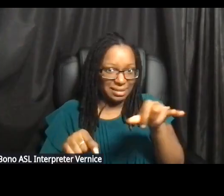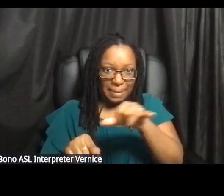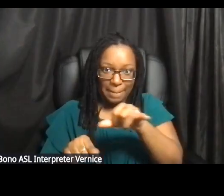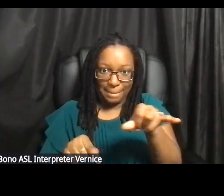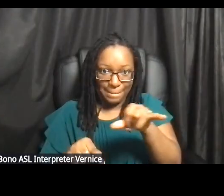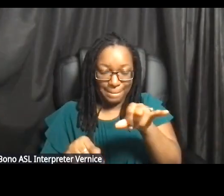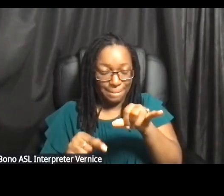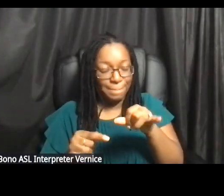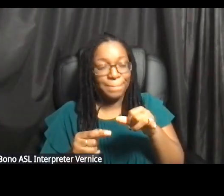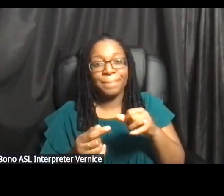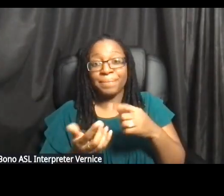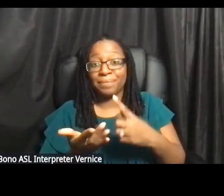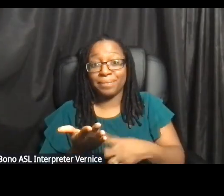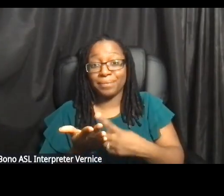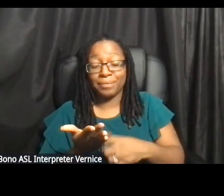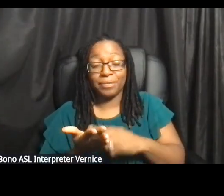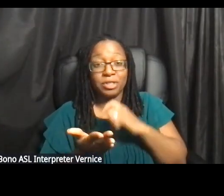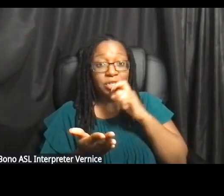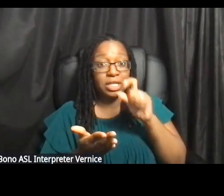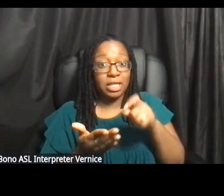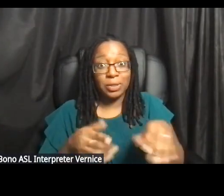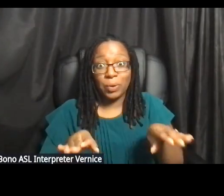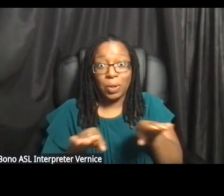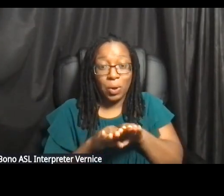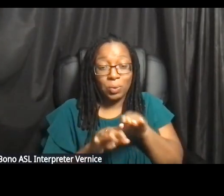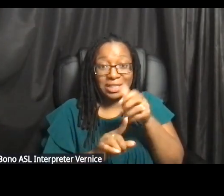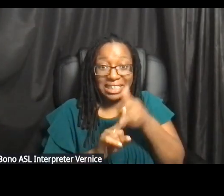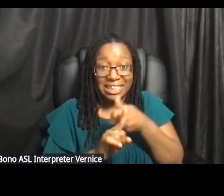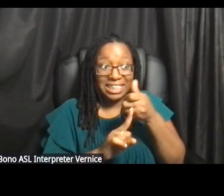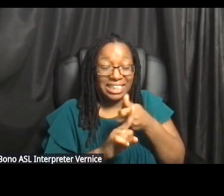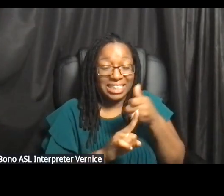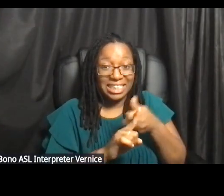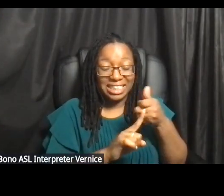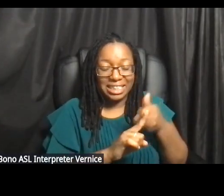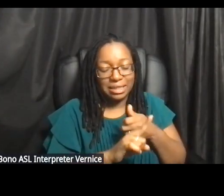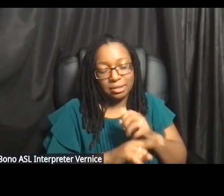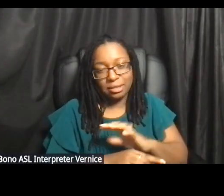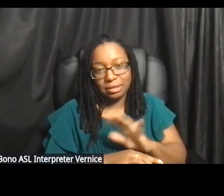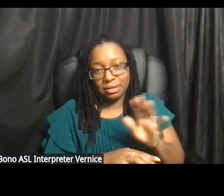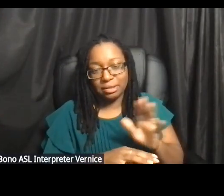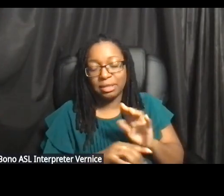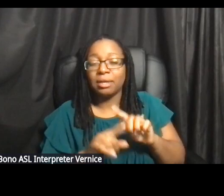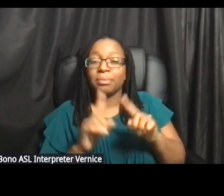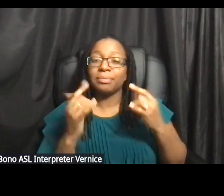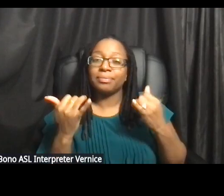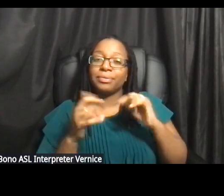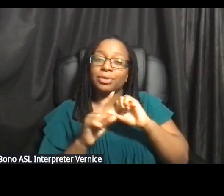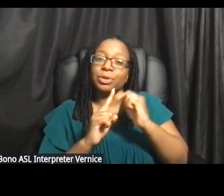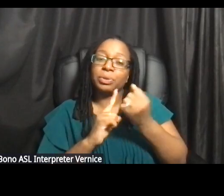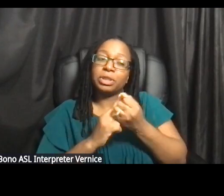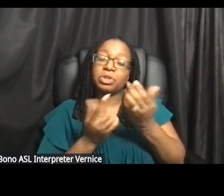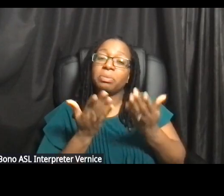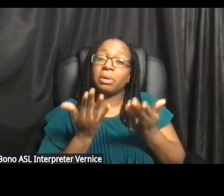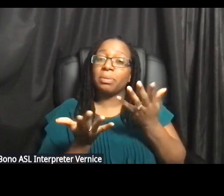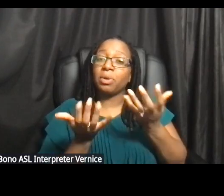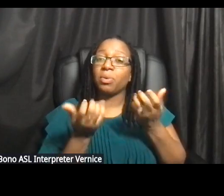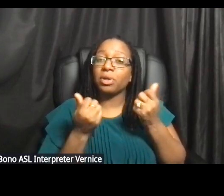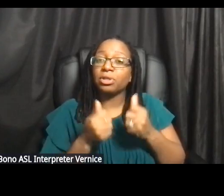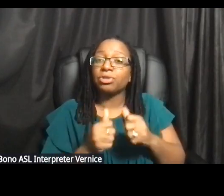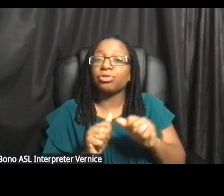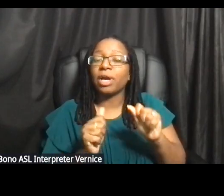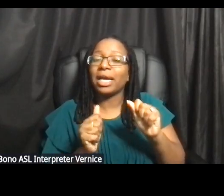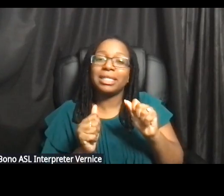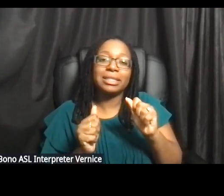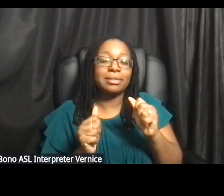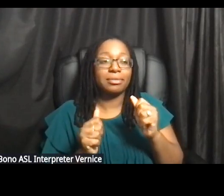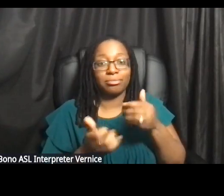shouldn't have to worry about like closing every gap. But let's look at a situation where you might want to actually achieve some anonymity. I want to